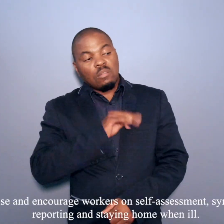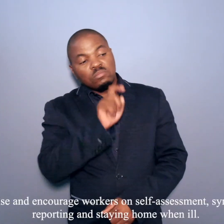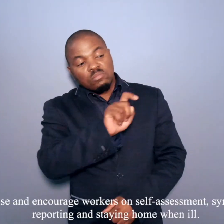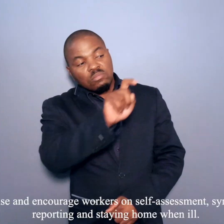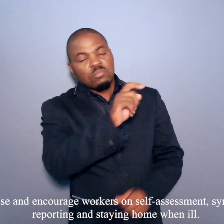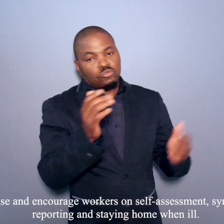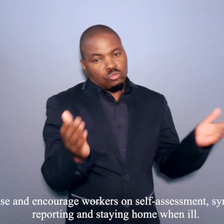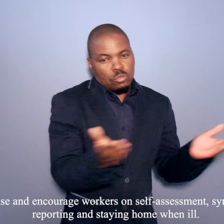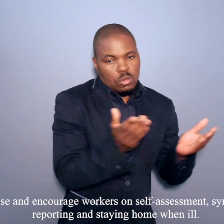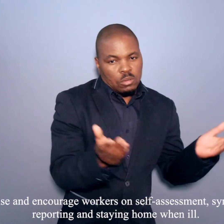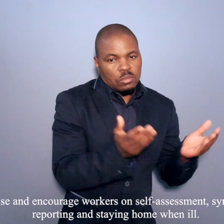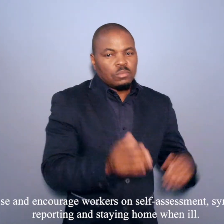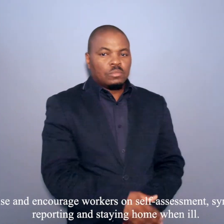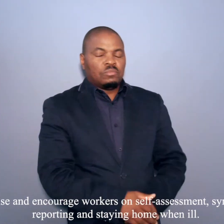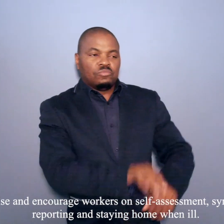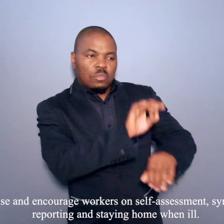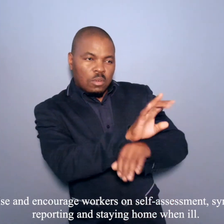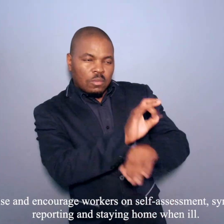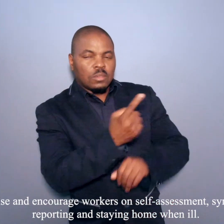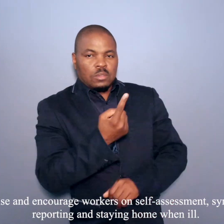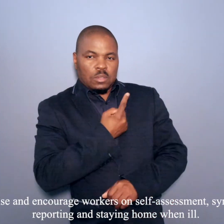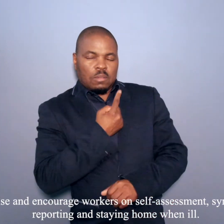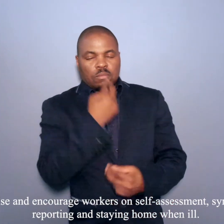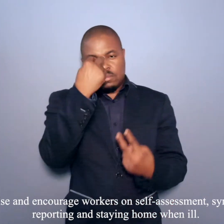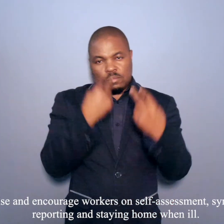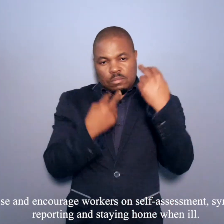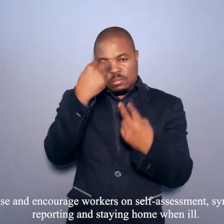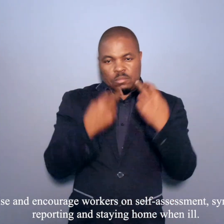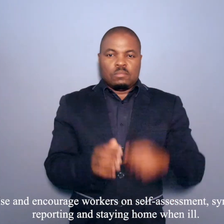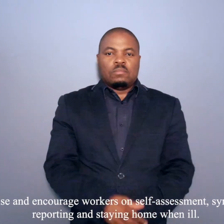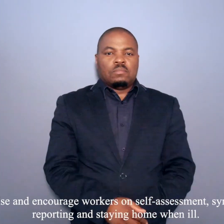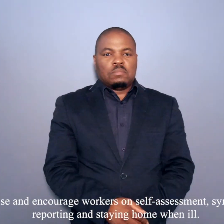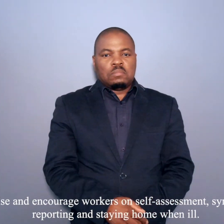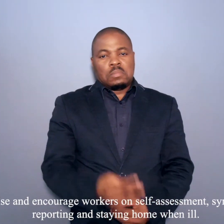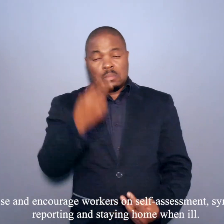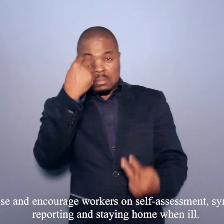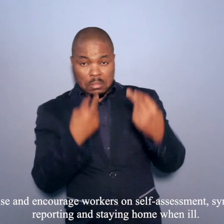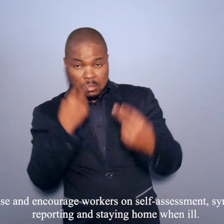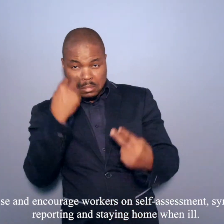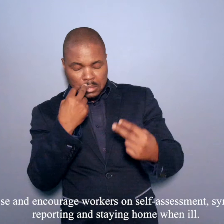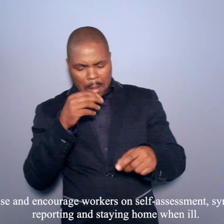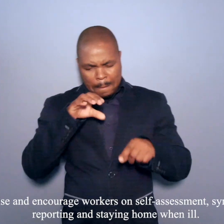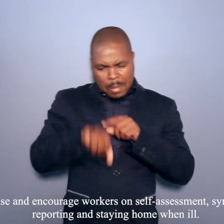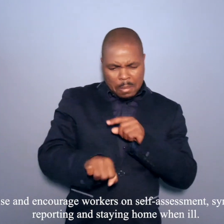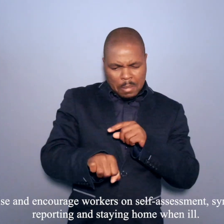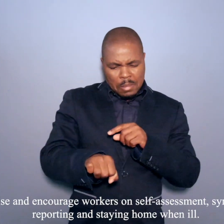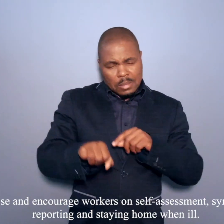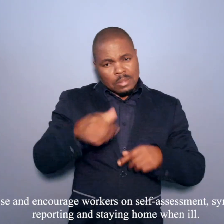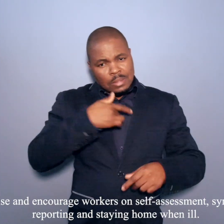Advise and encourage workers on self-assessment, symptoms reporting, and